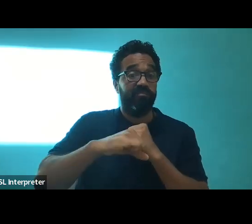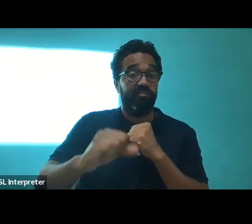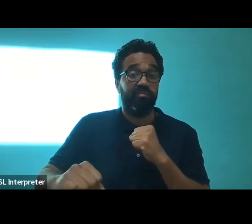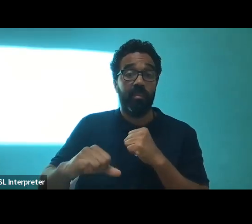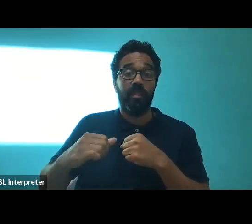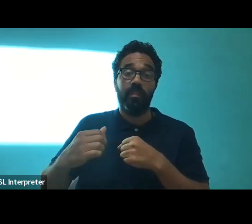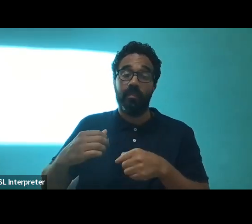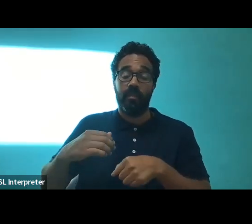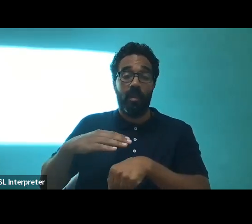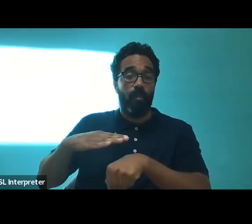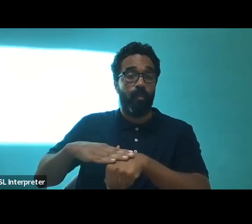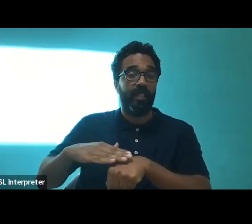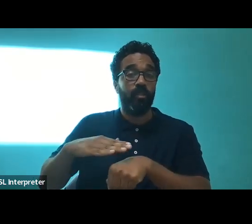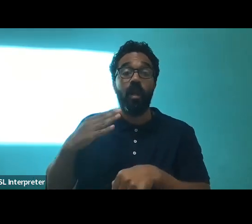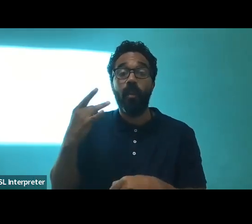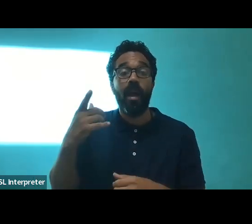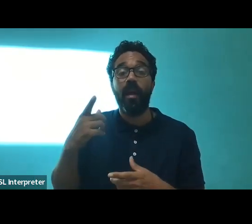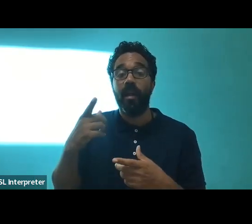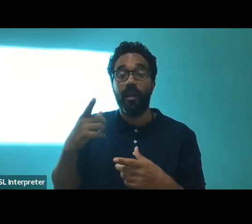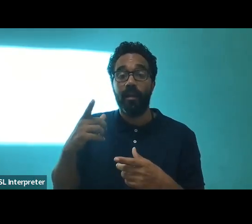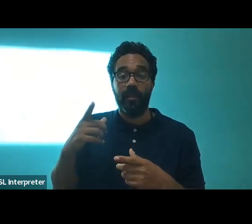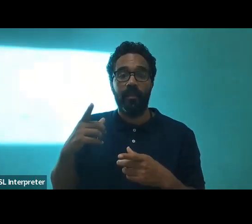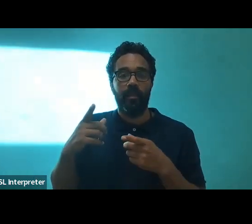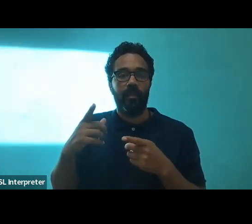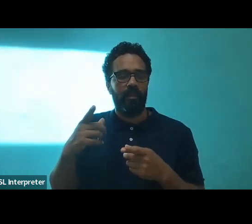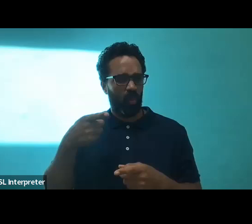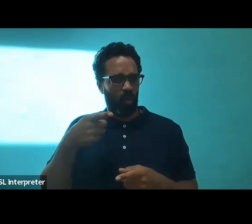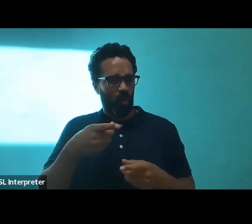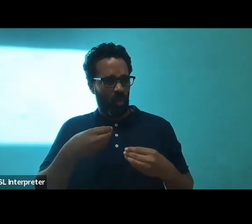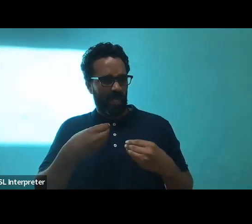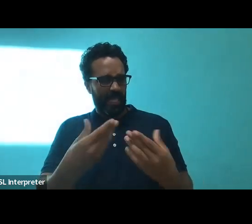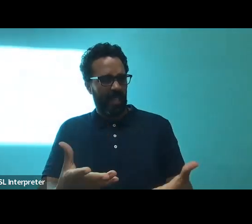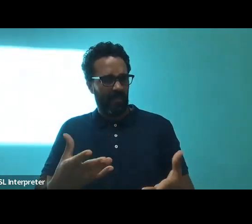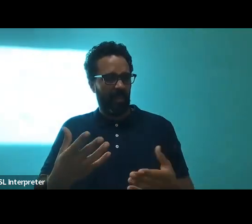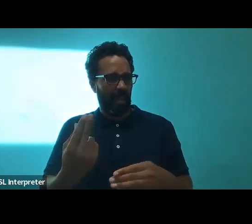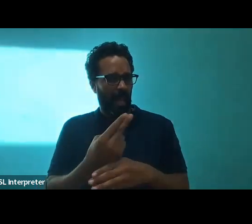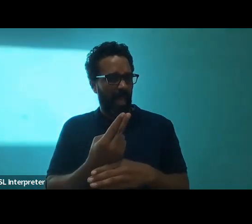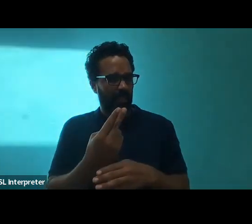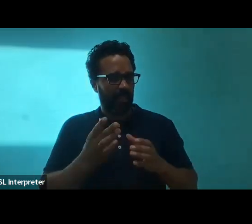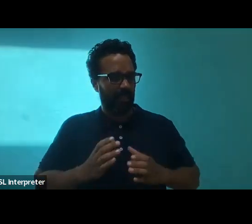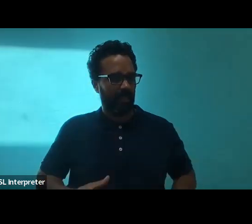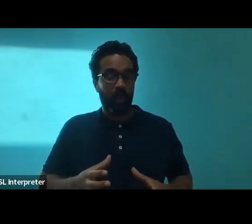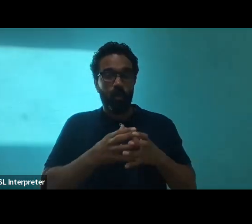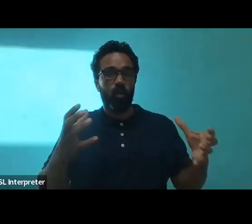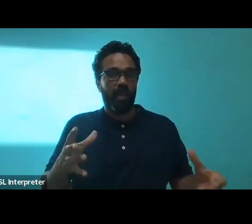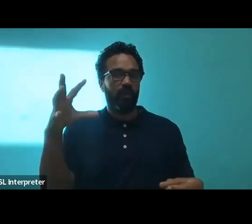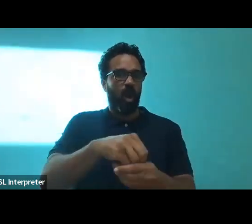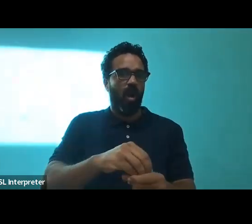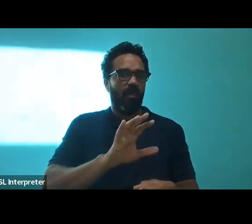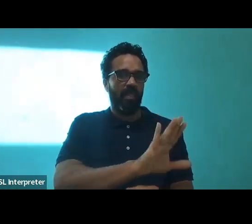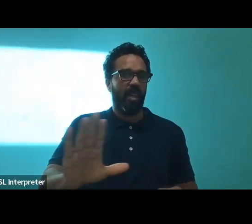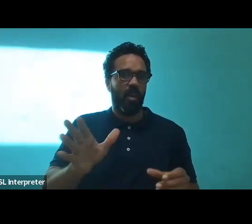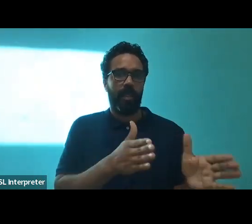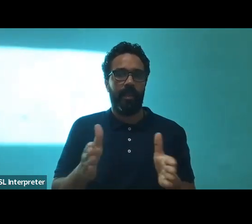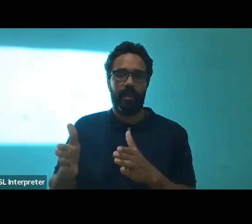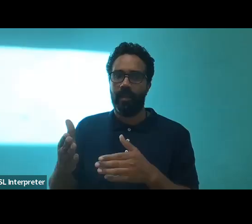my clients too much involvement in their VR plan. I was told that I needed